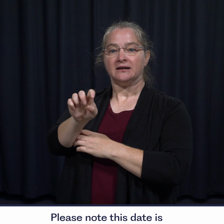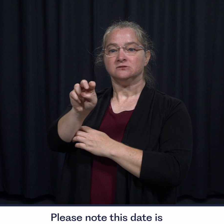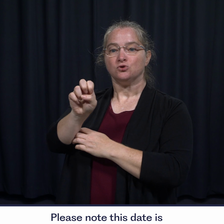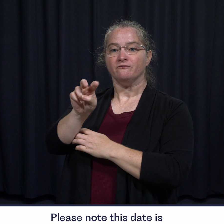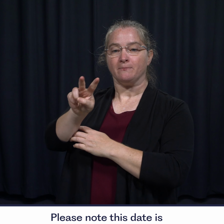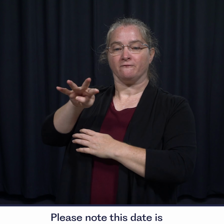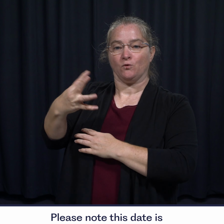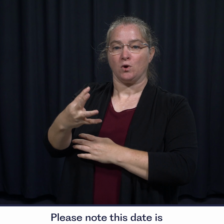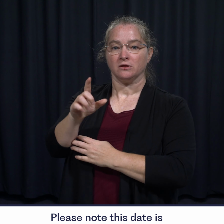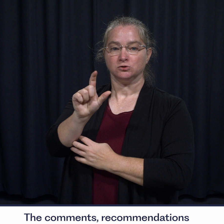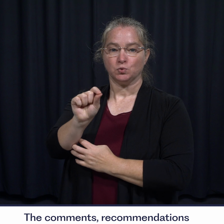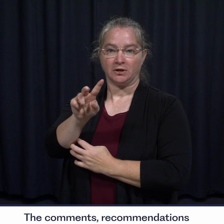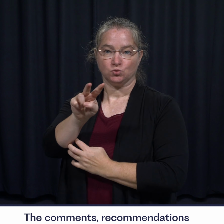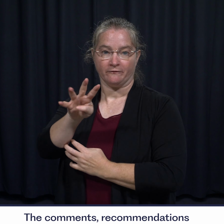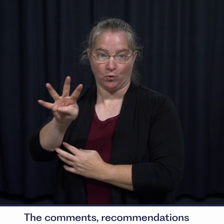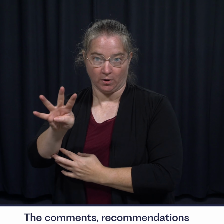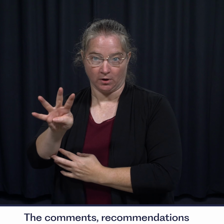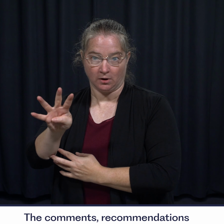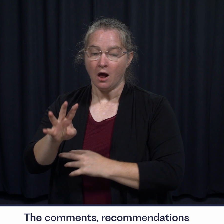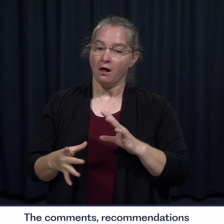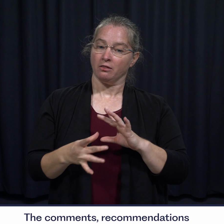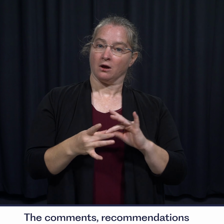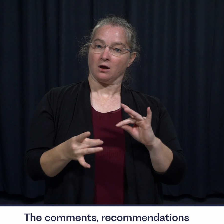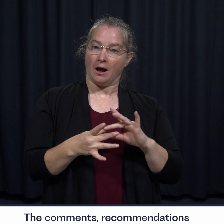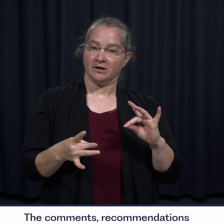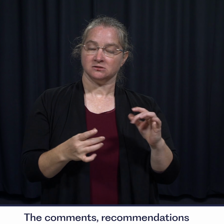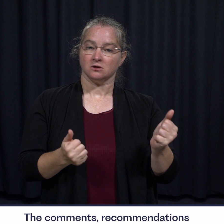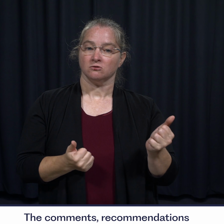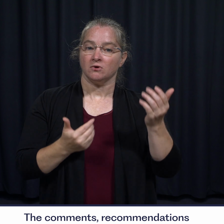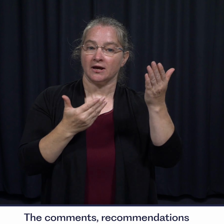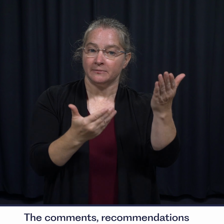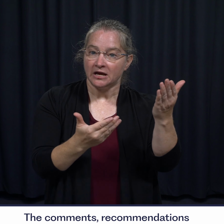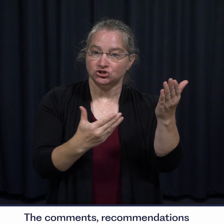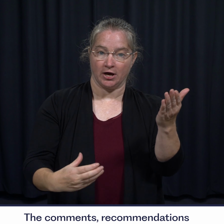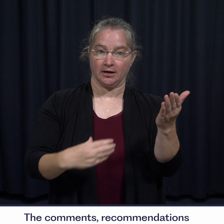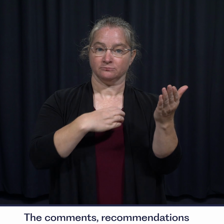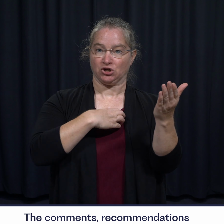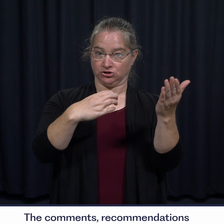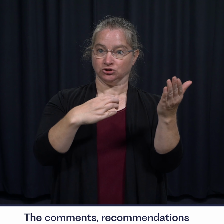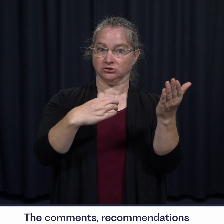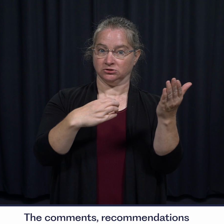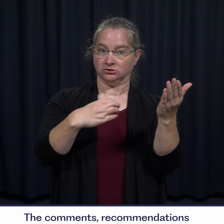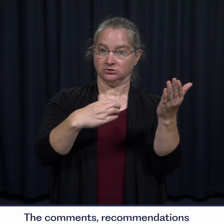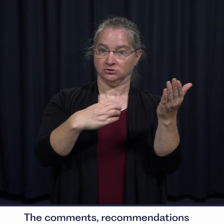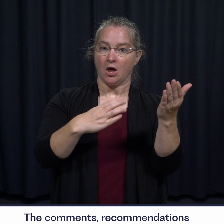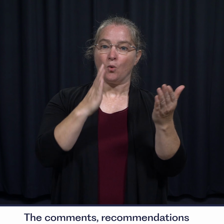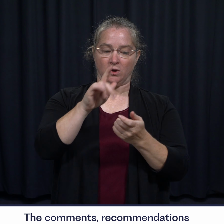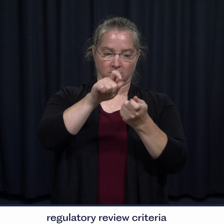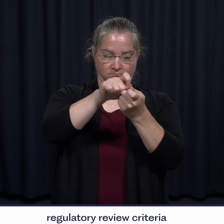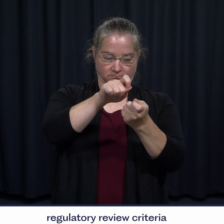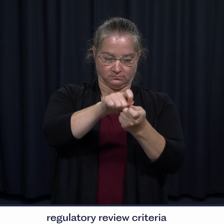2024. The comments, recommendations, or objections shall specify the regulatory